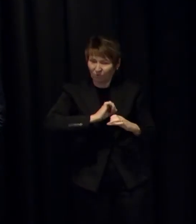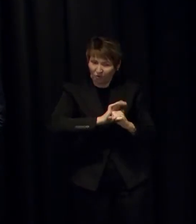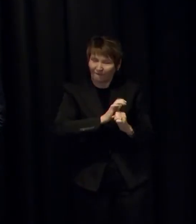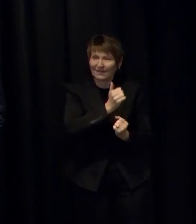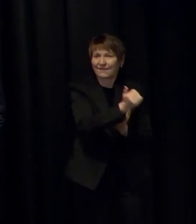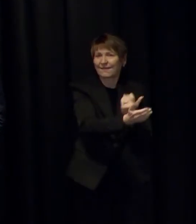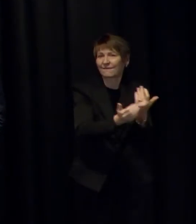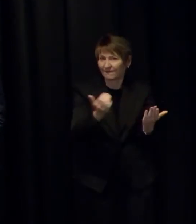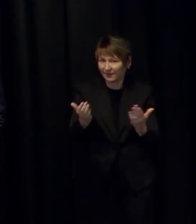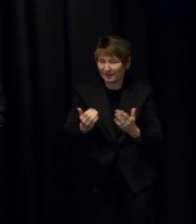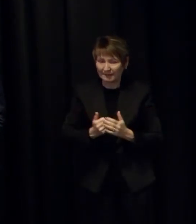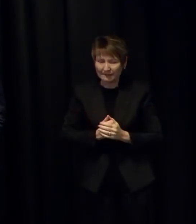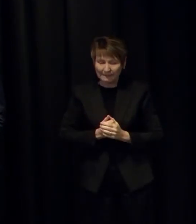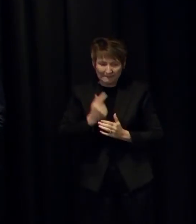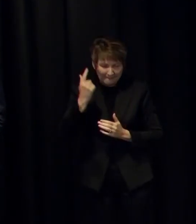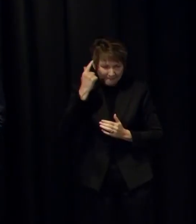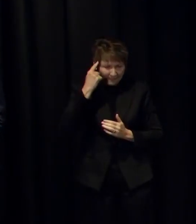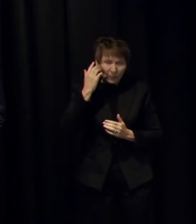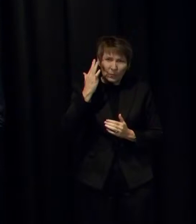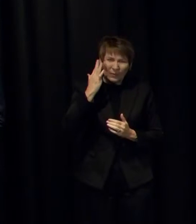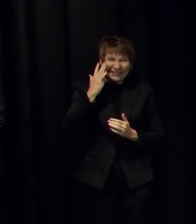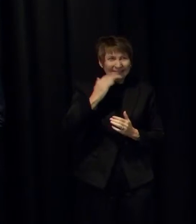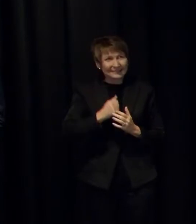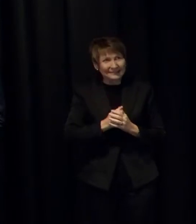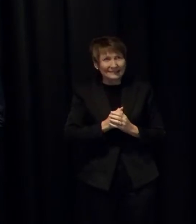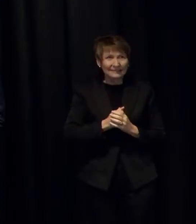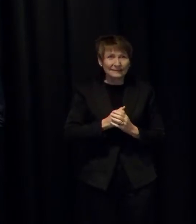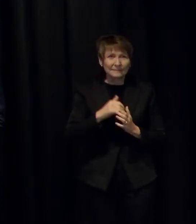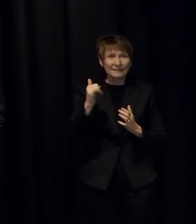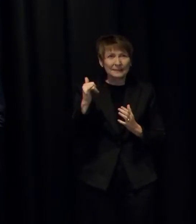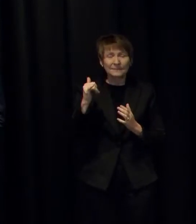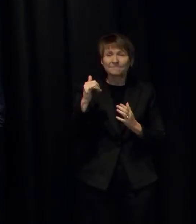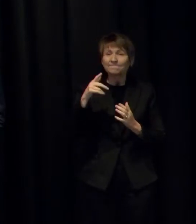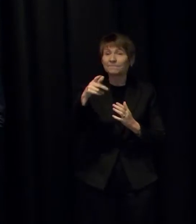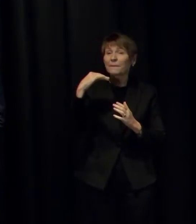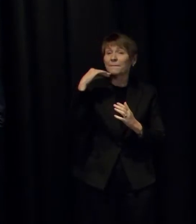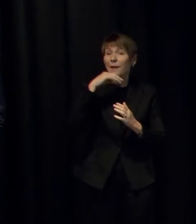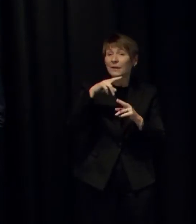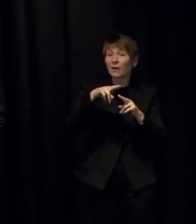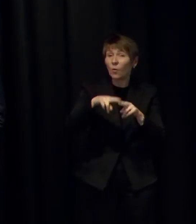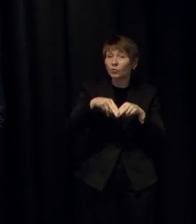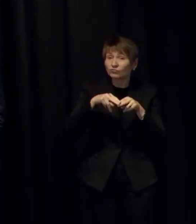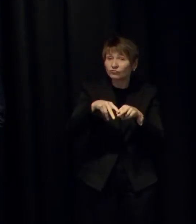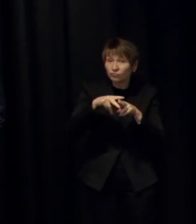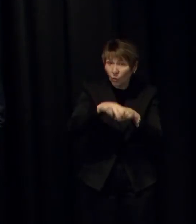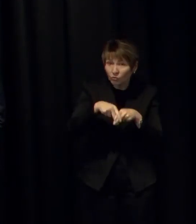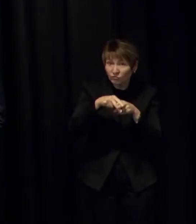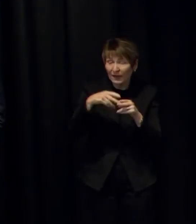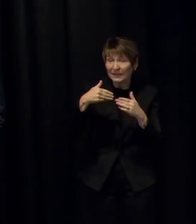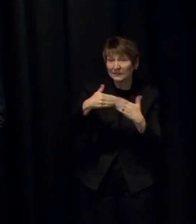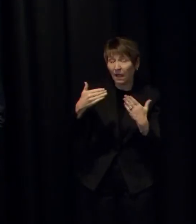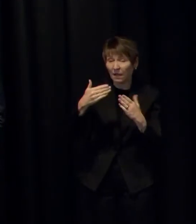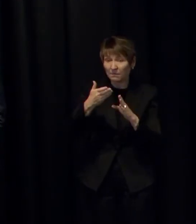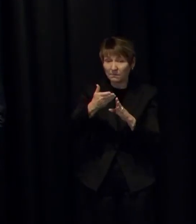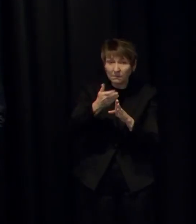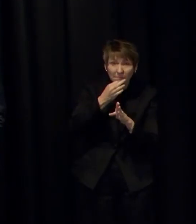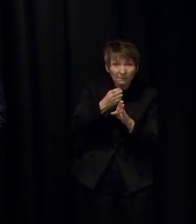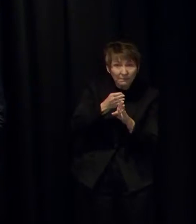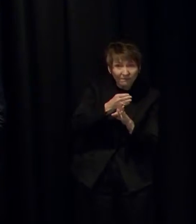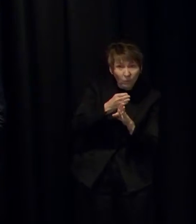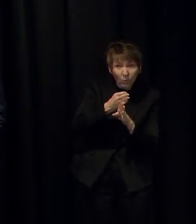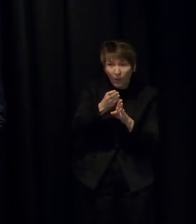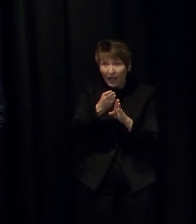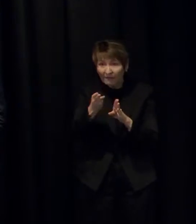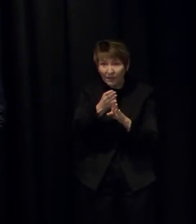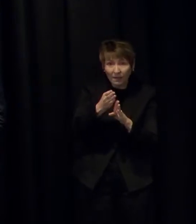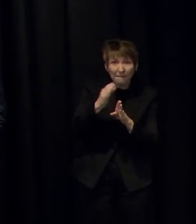probably at the outside Cup Day. We think it may even be earlier than that. The same rationale then for not allowing people from regional